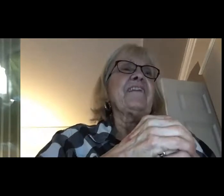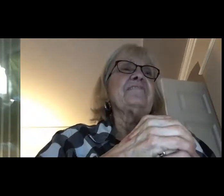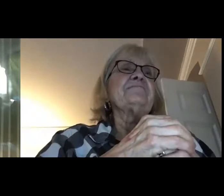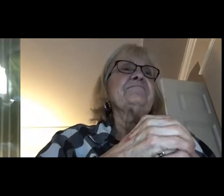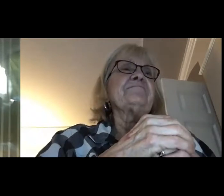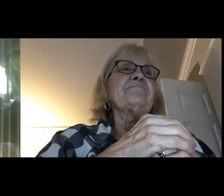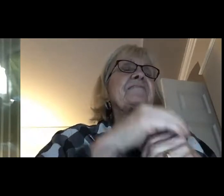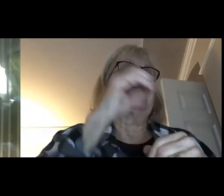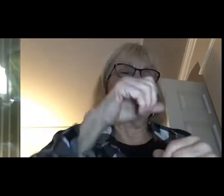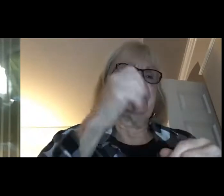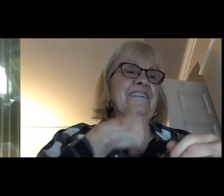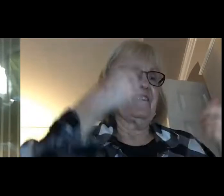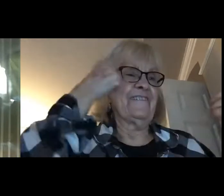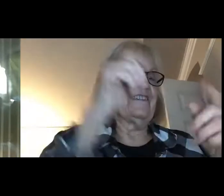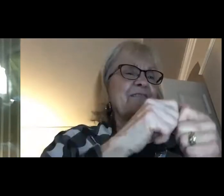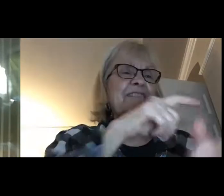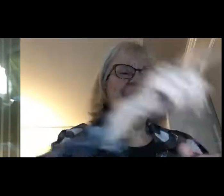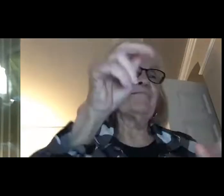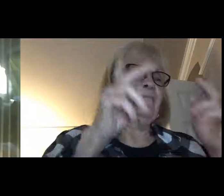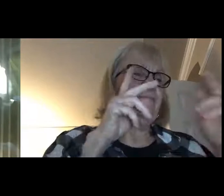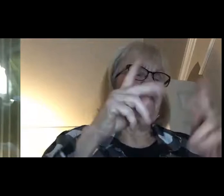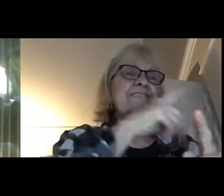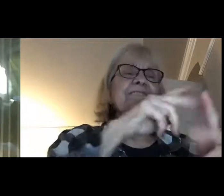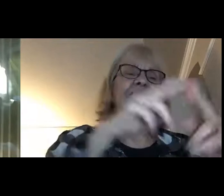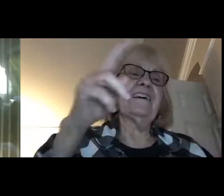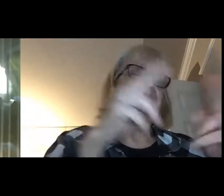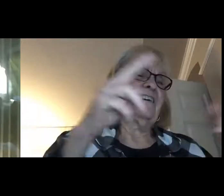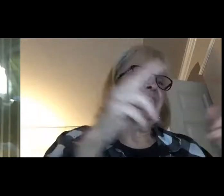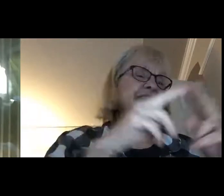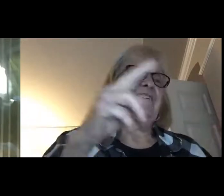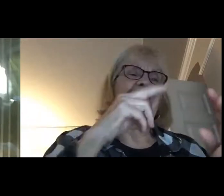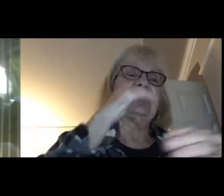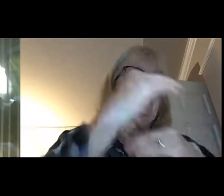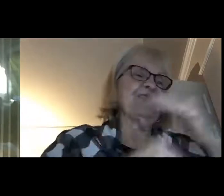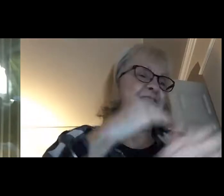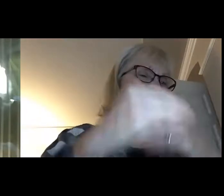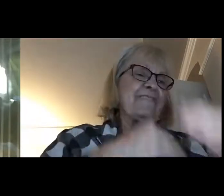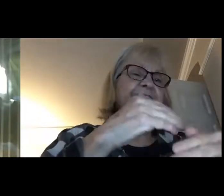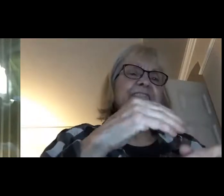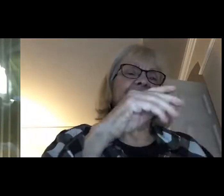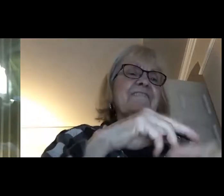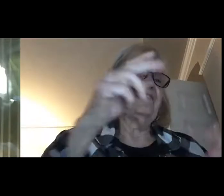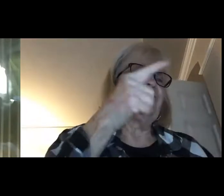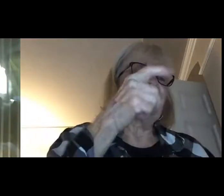funny things. And I'm so thankful for all you people. Very, very,